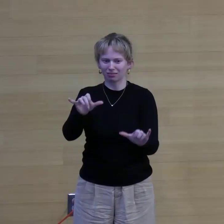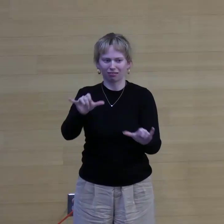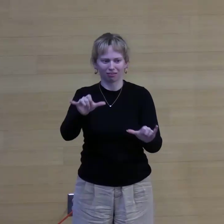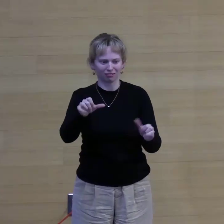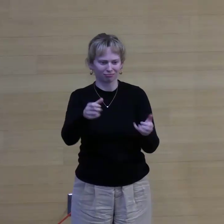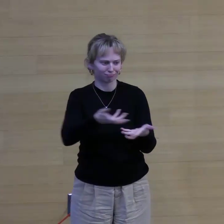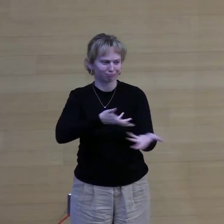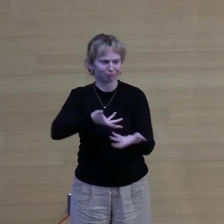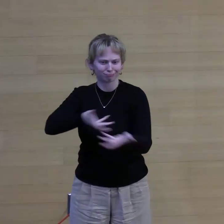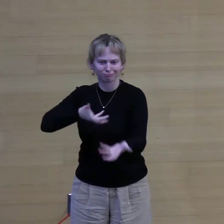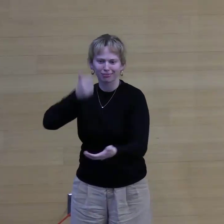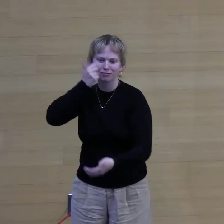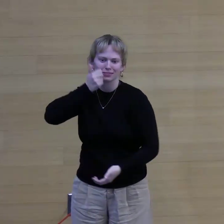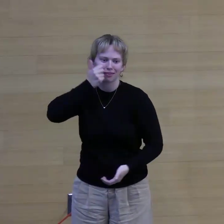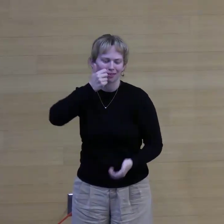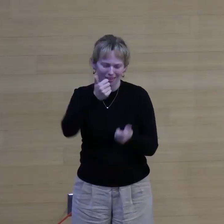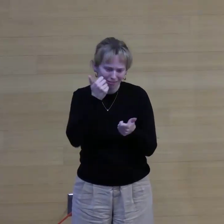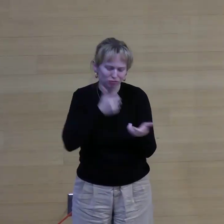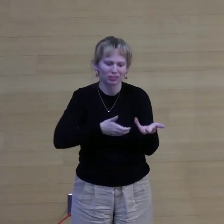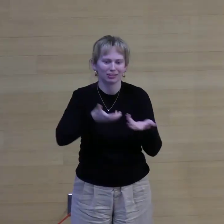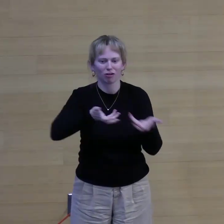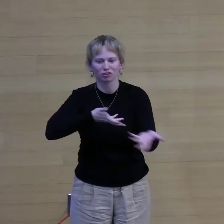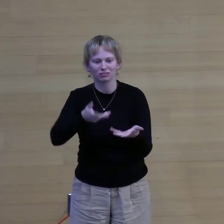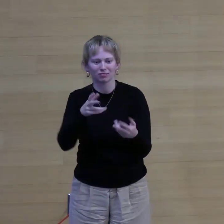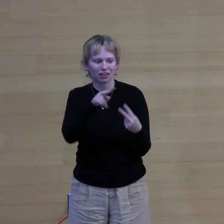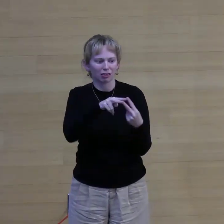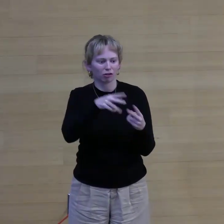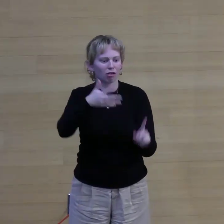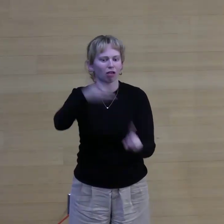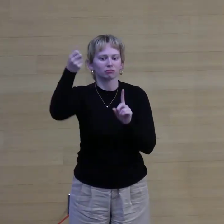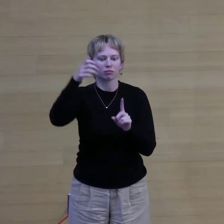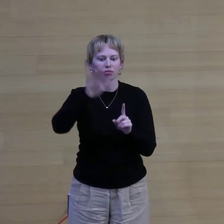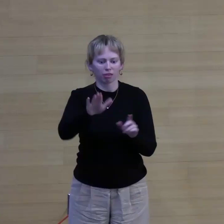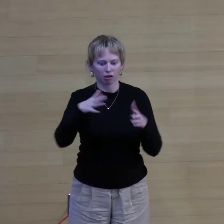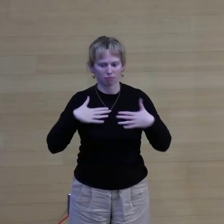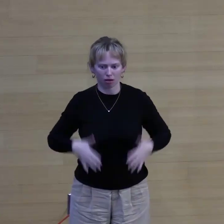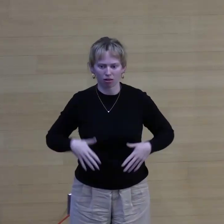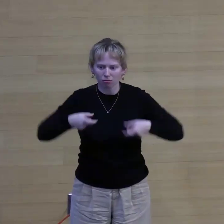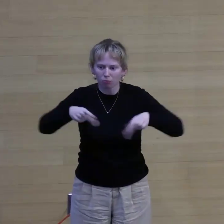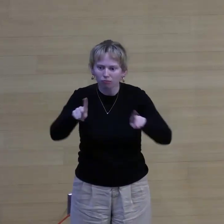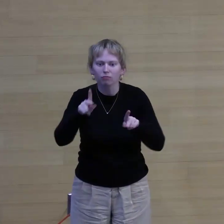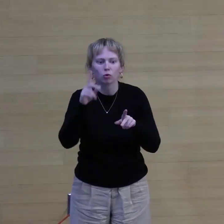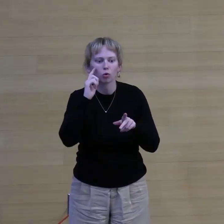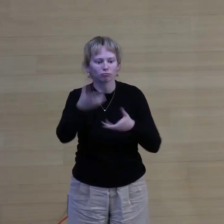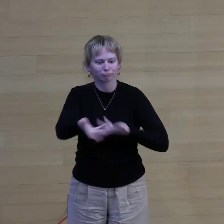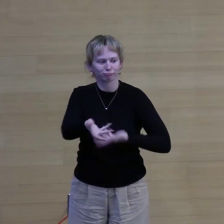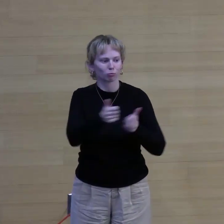every interaction. You are either upholding somebody's autonomy or you're taking it away if you're interacting with